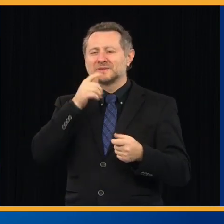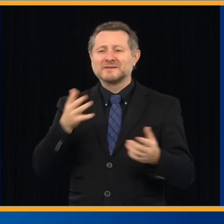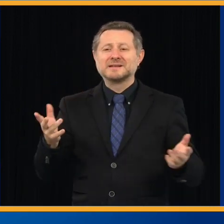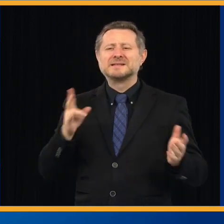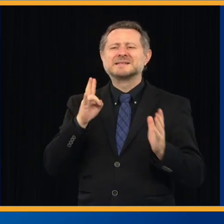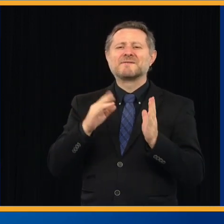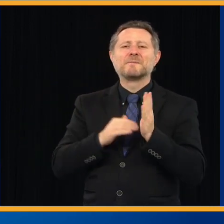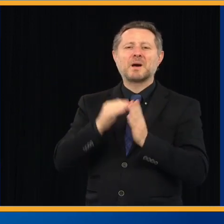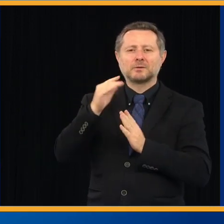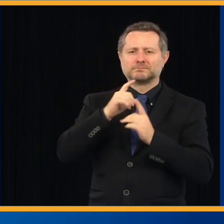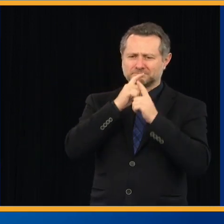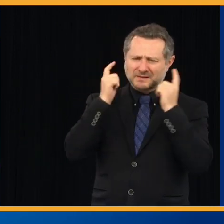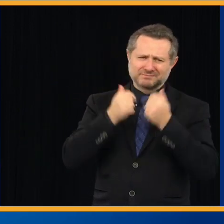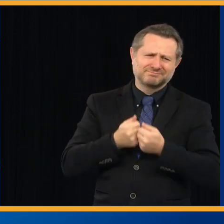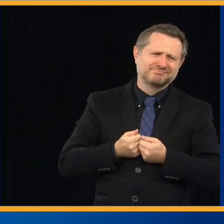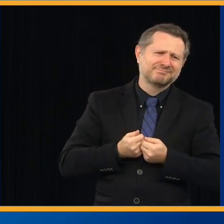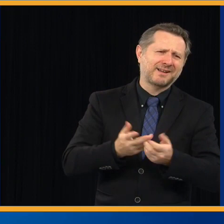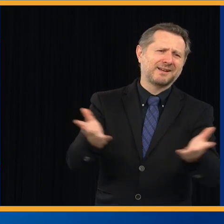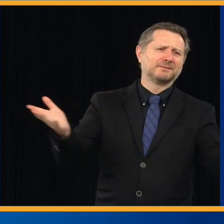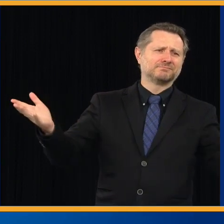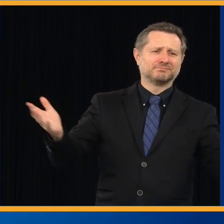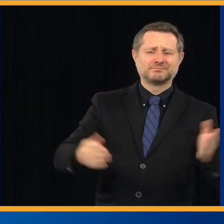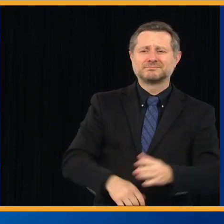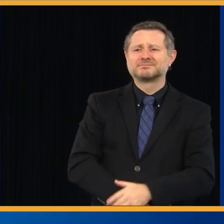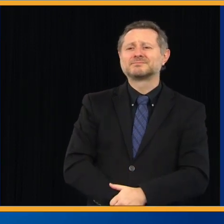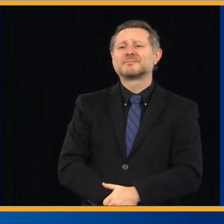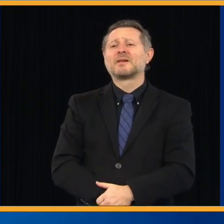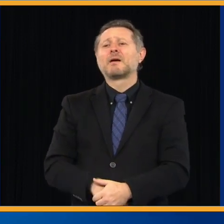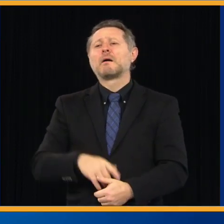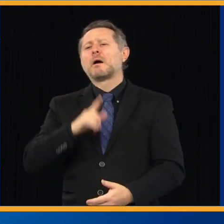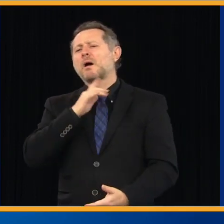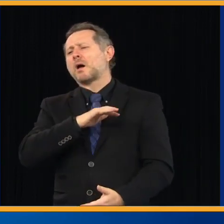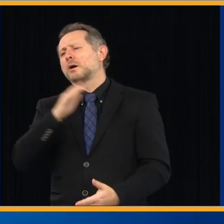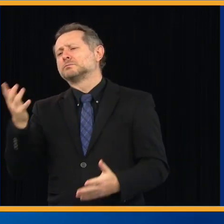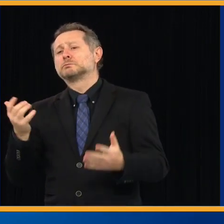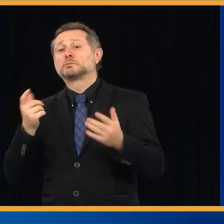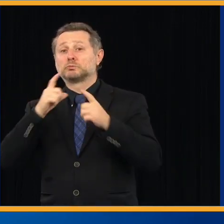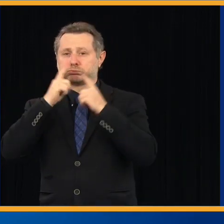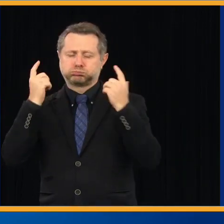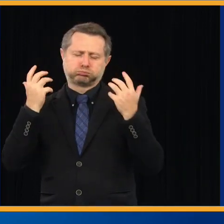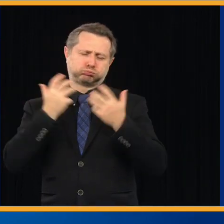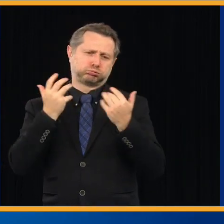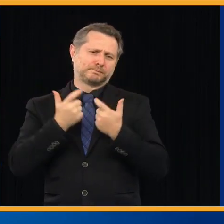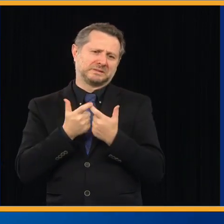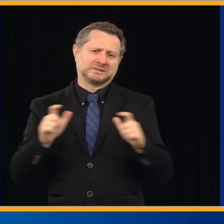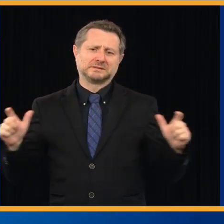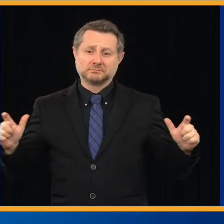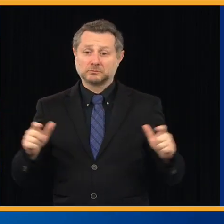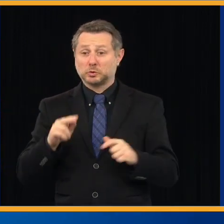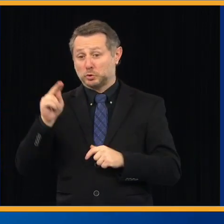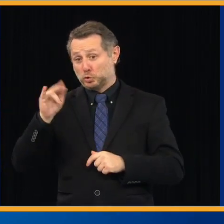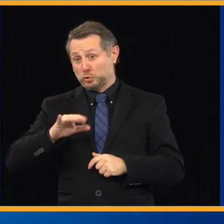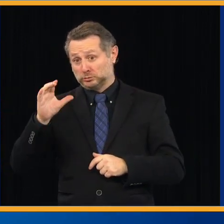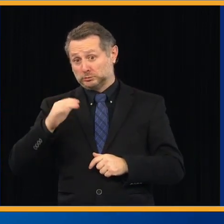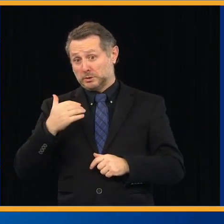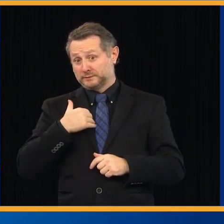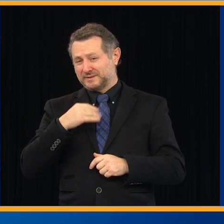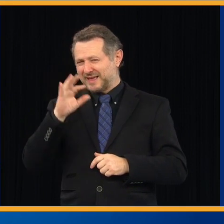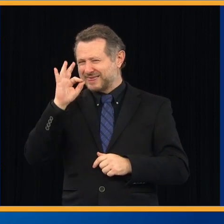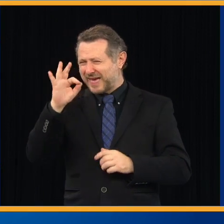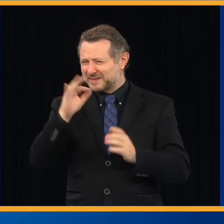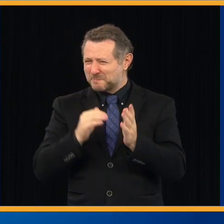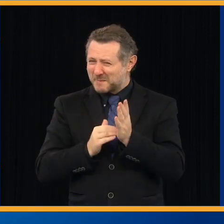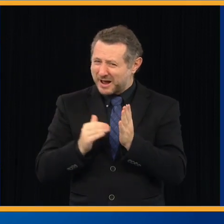masks is a large number. There's about 9 million people in New York City total, so